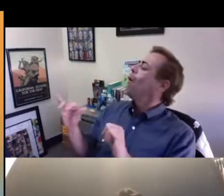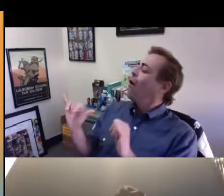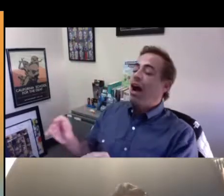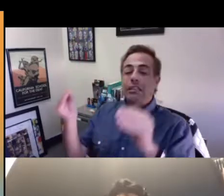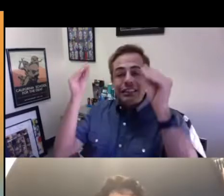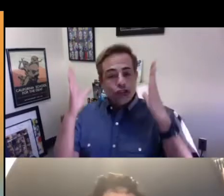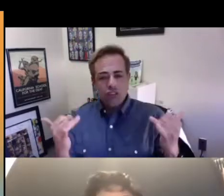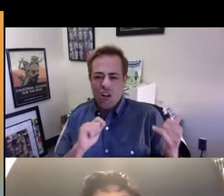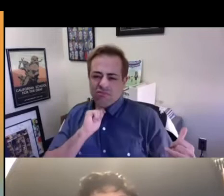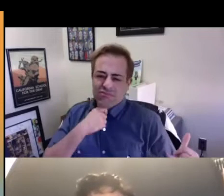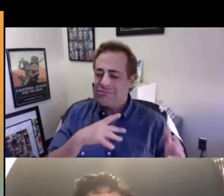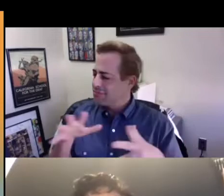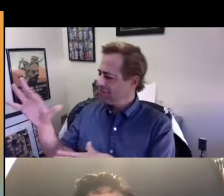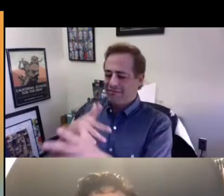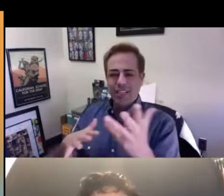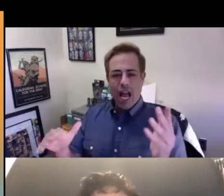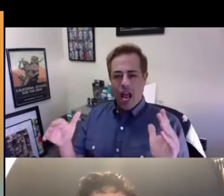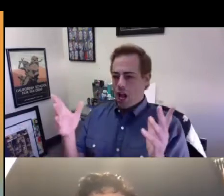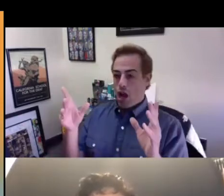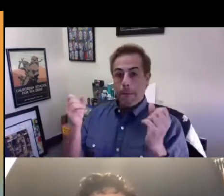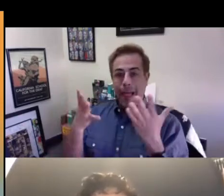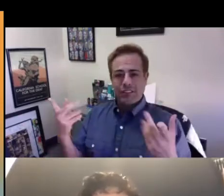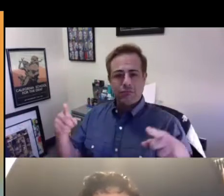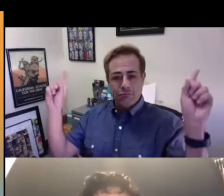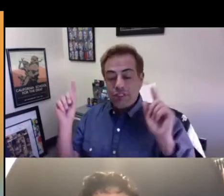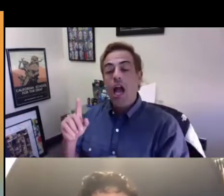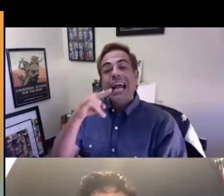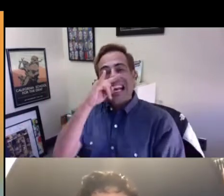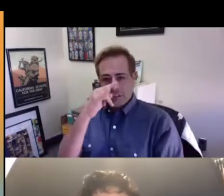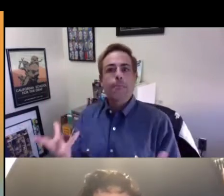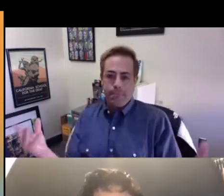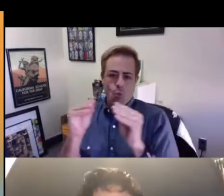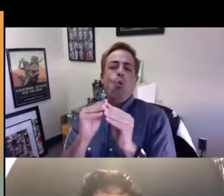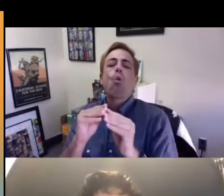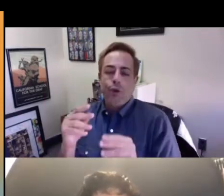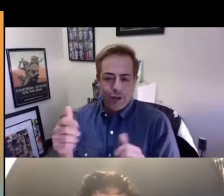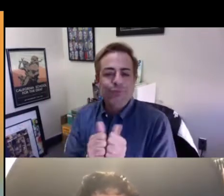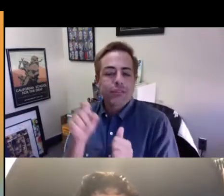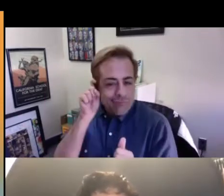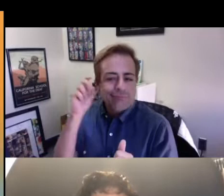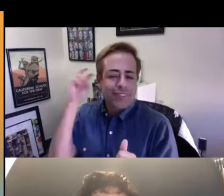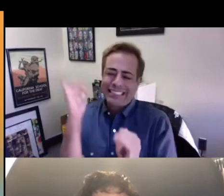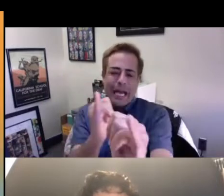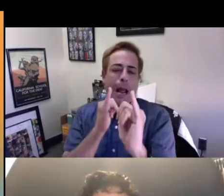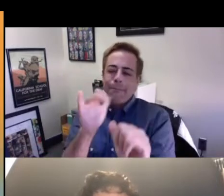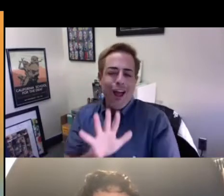infant program. And I've seen that the deaf babies have really,